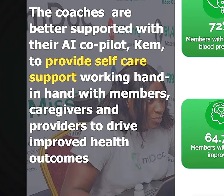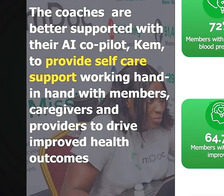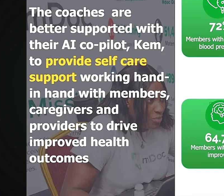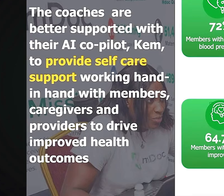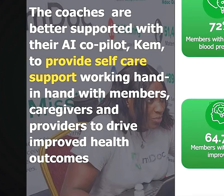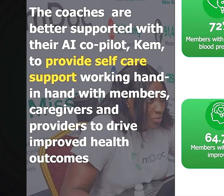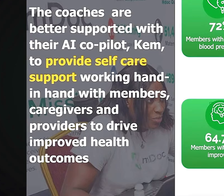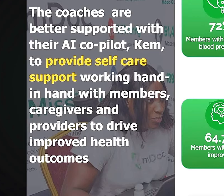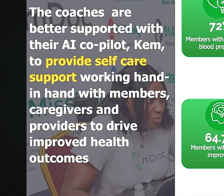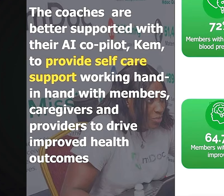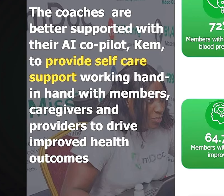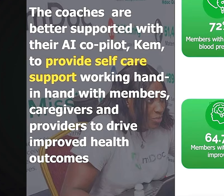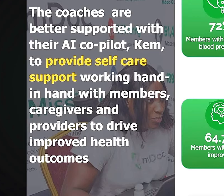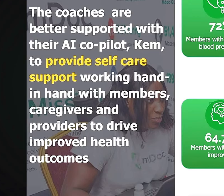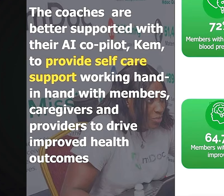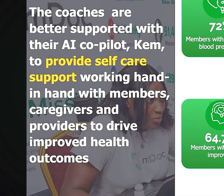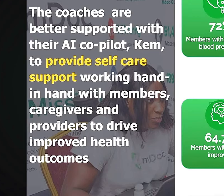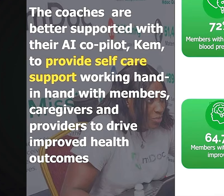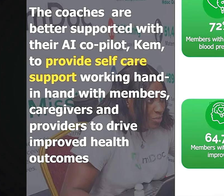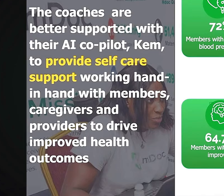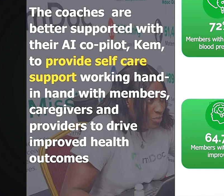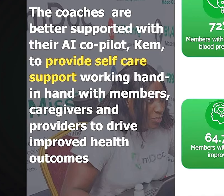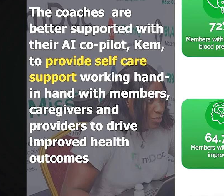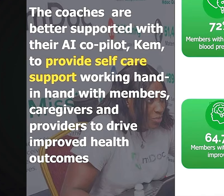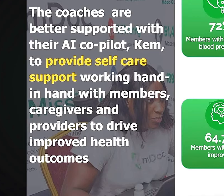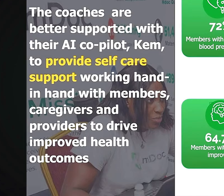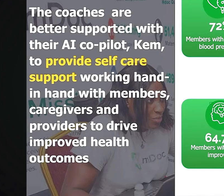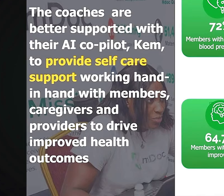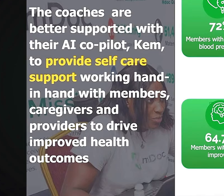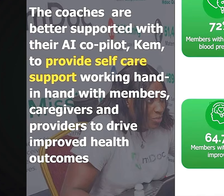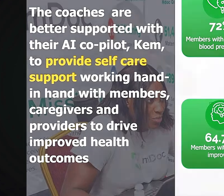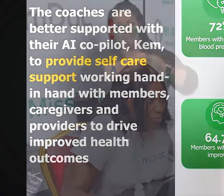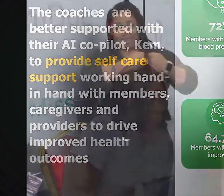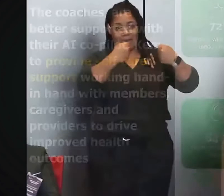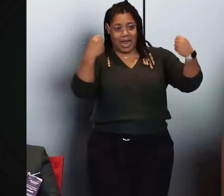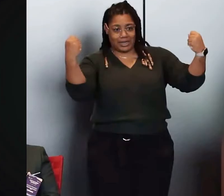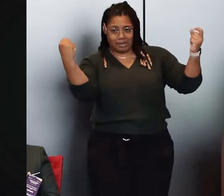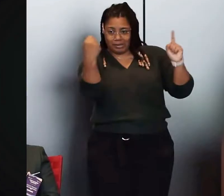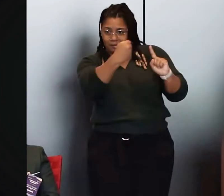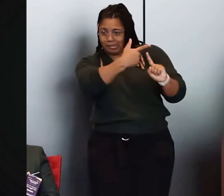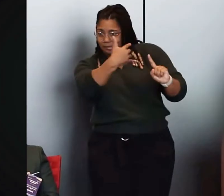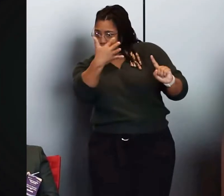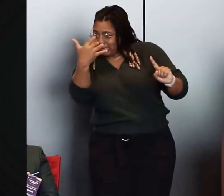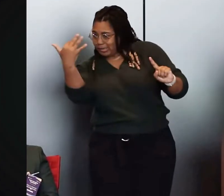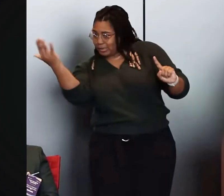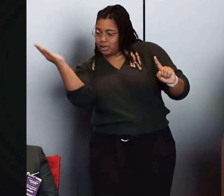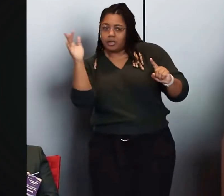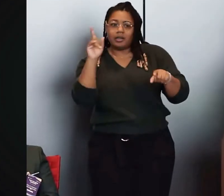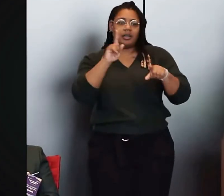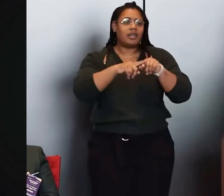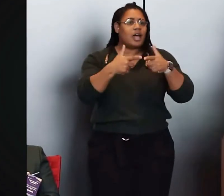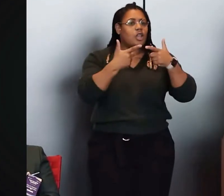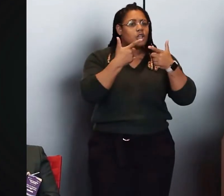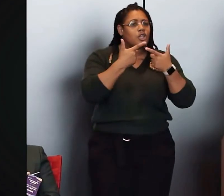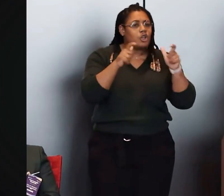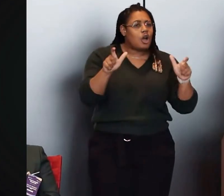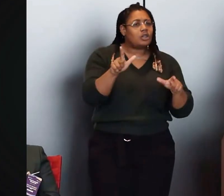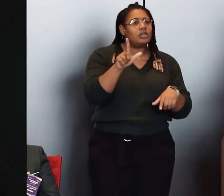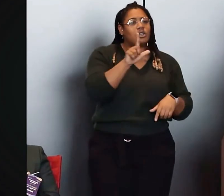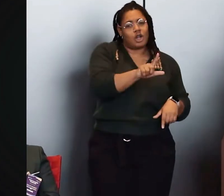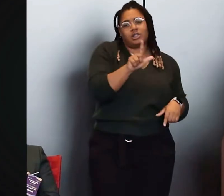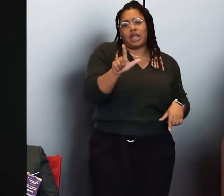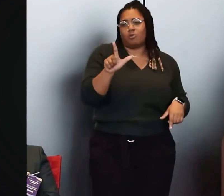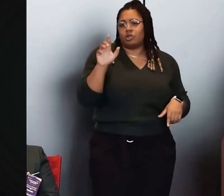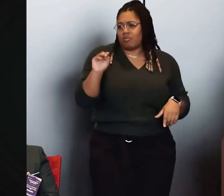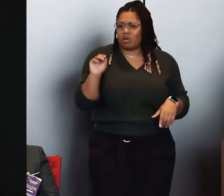And we're expanding that study to to look at how large language models in the context of our health workforce shortages